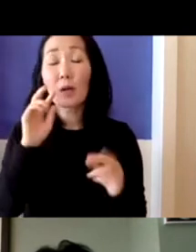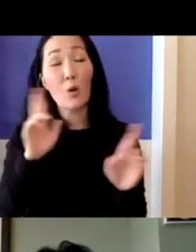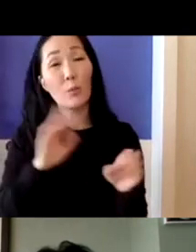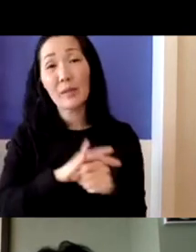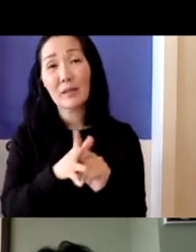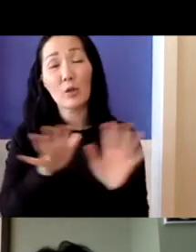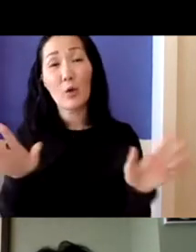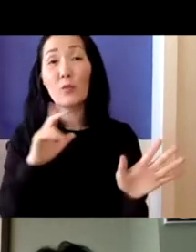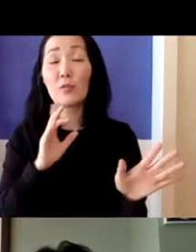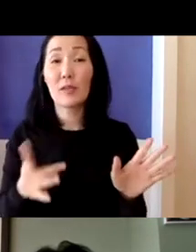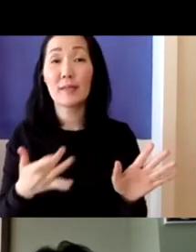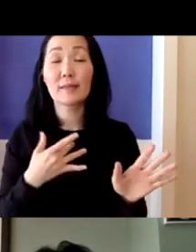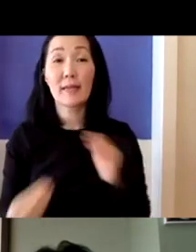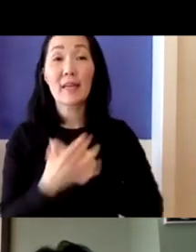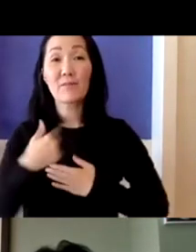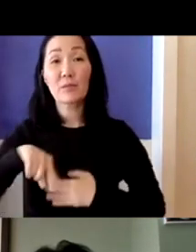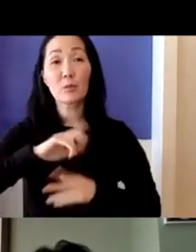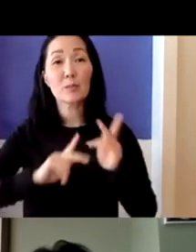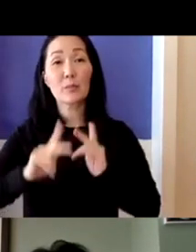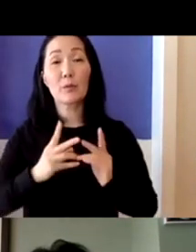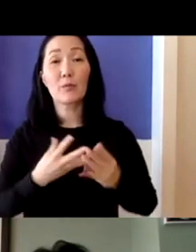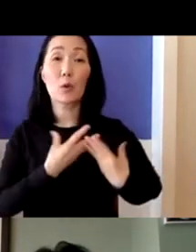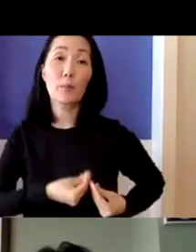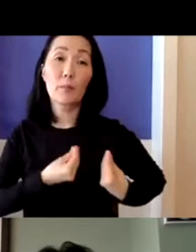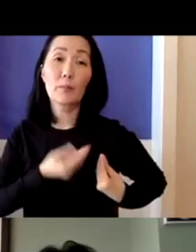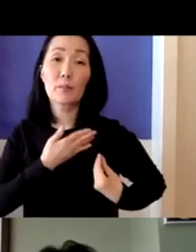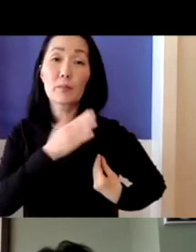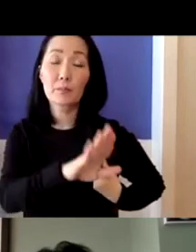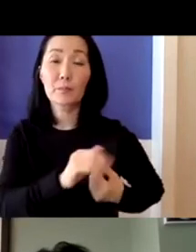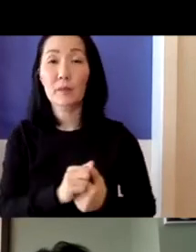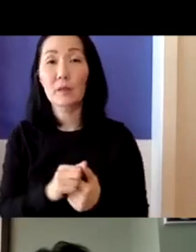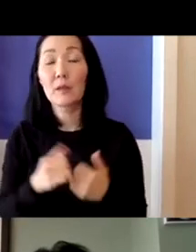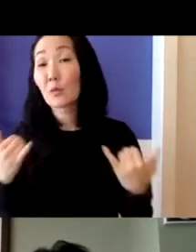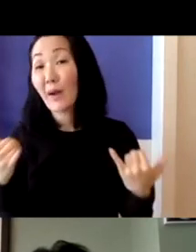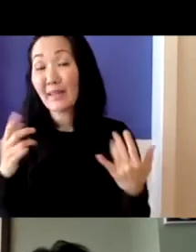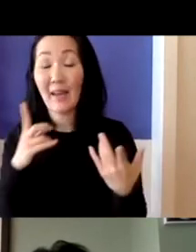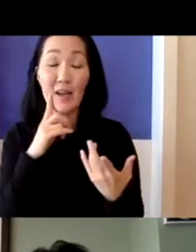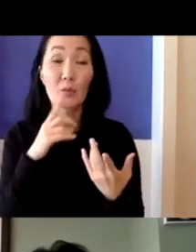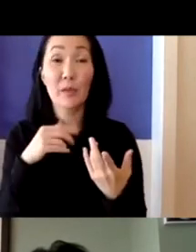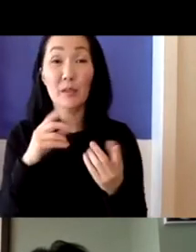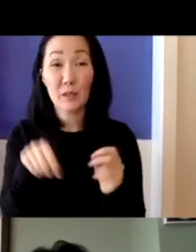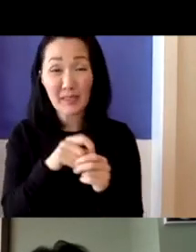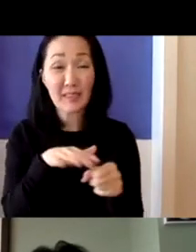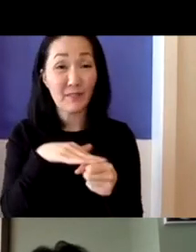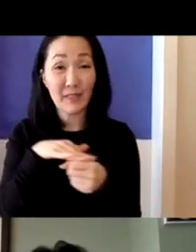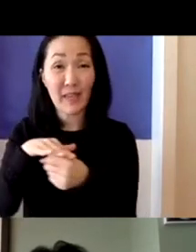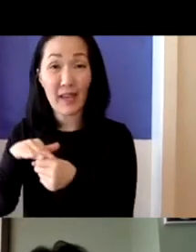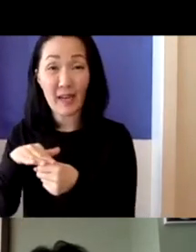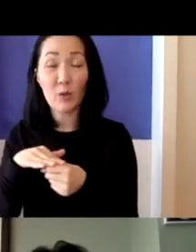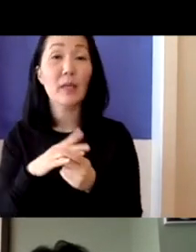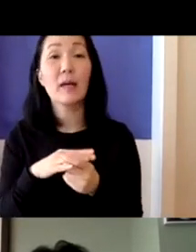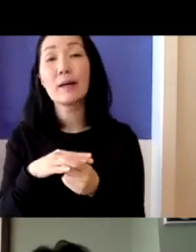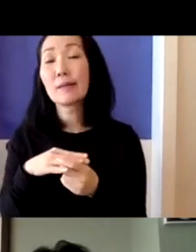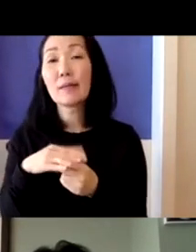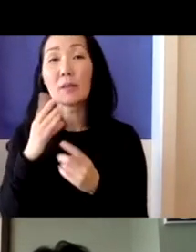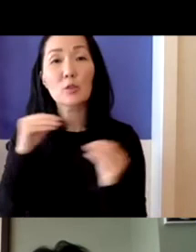now. The downtown east side seems to have spilled into Chinatown, into Strathcona. There is more crime, more violence,